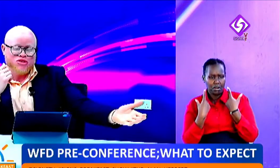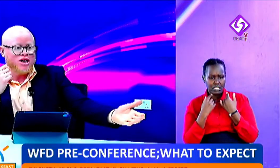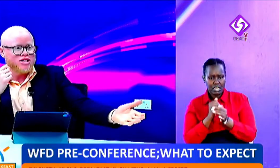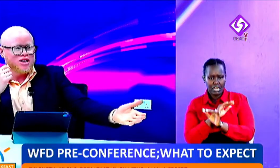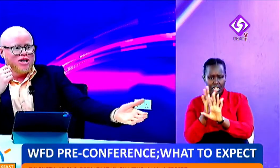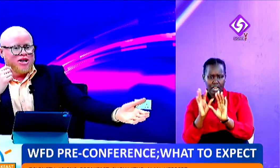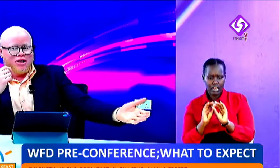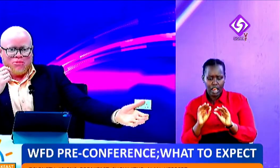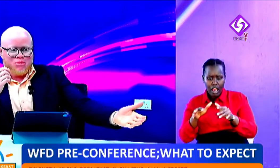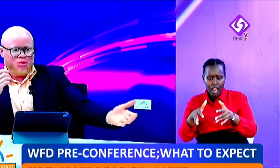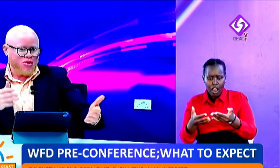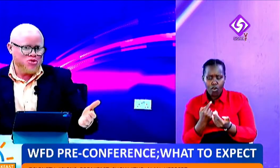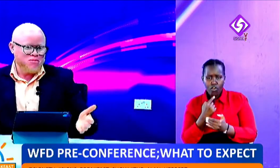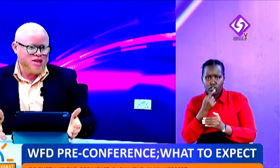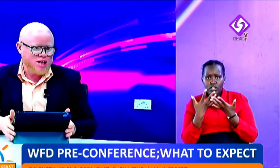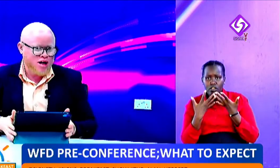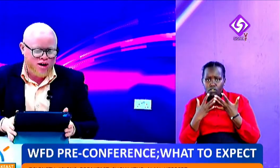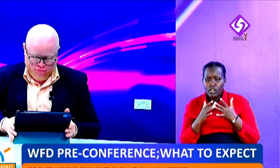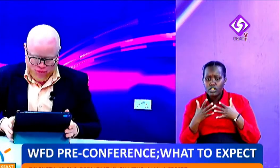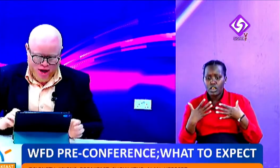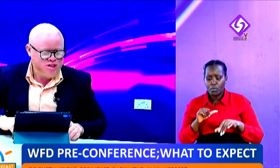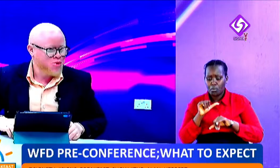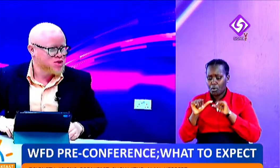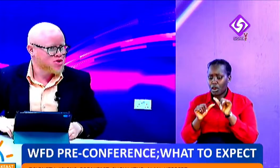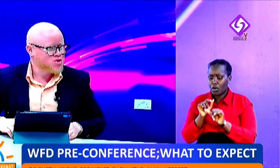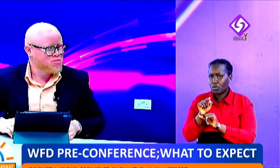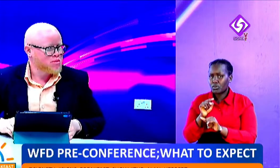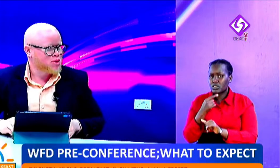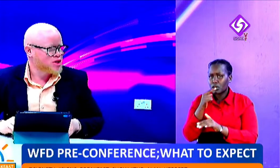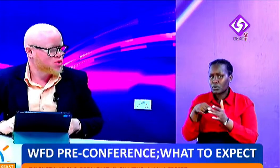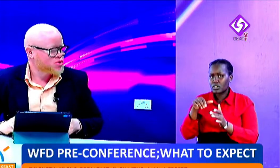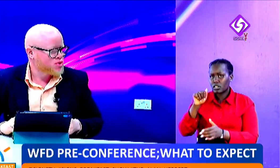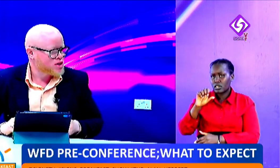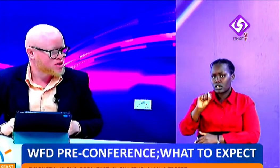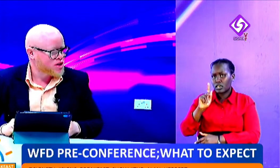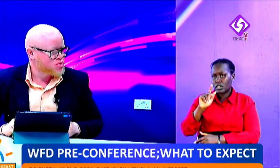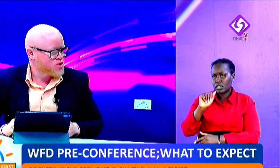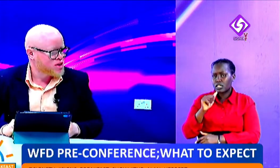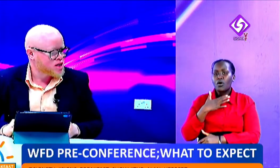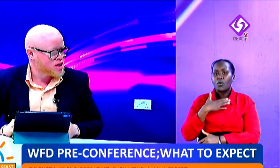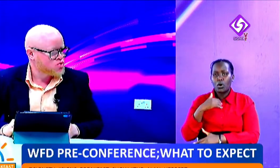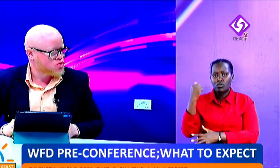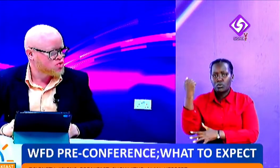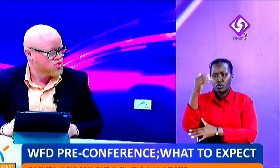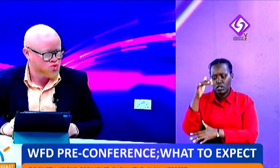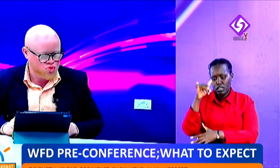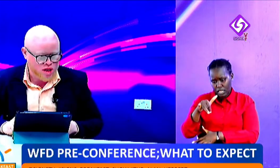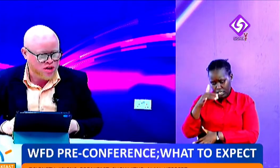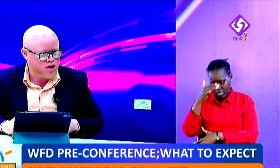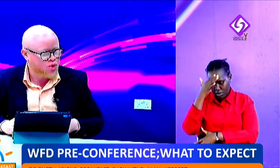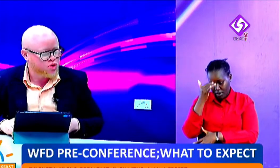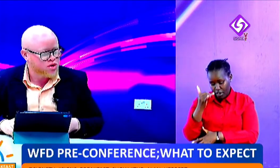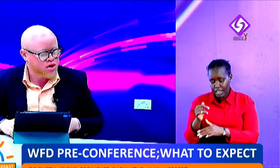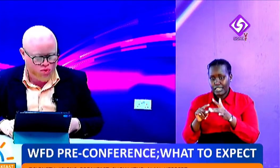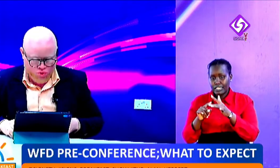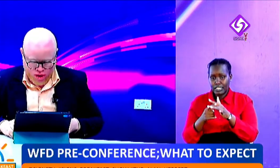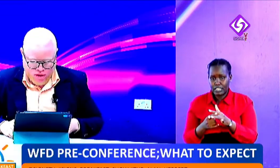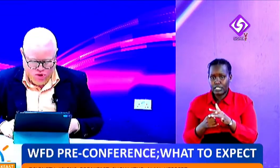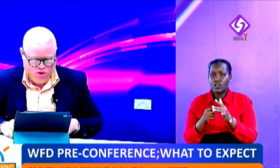said, people around you might say, Asker was just trying to be political, so that's why they decided to start their own organization.